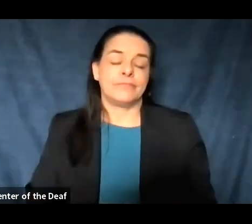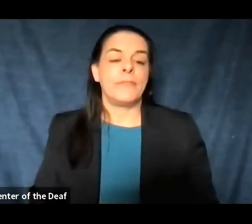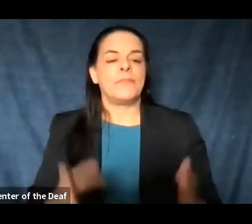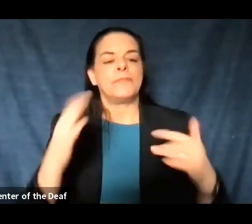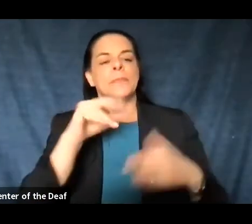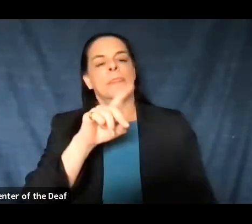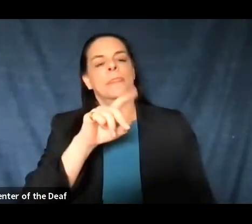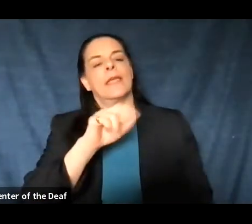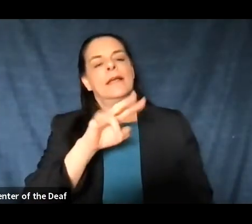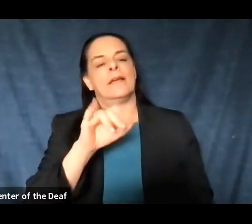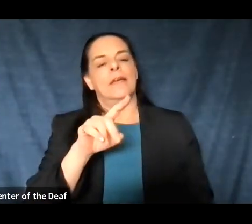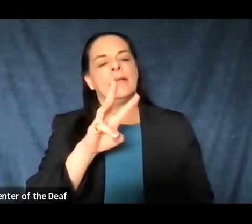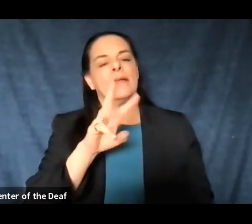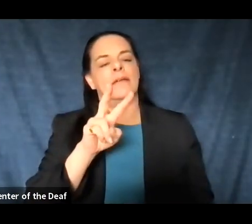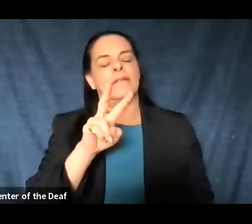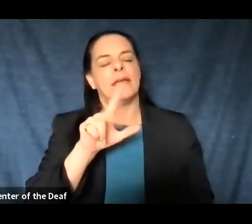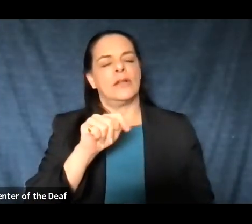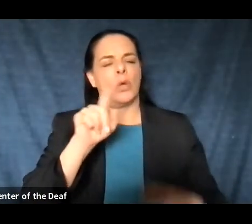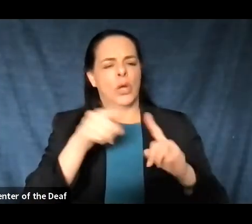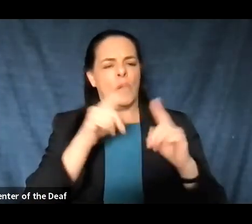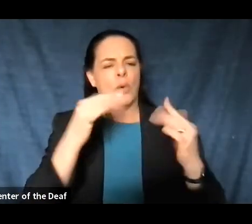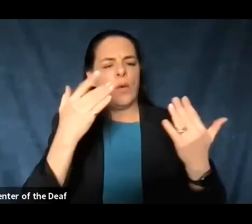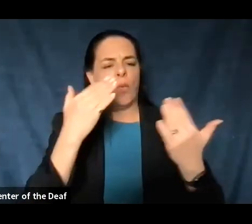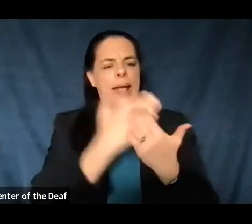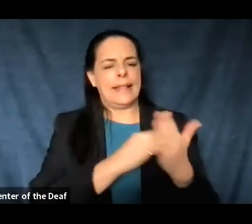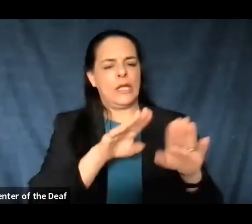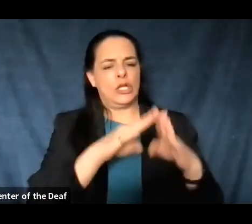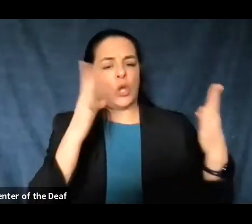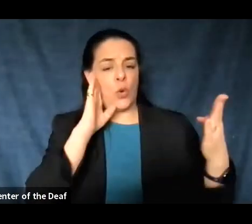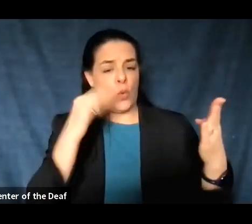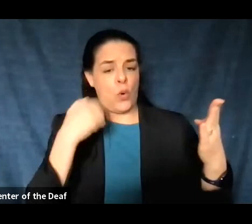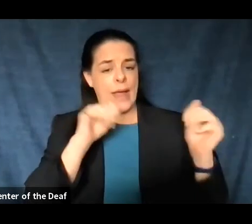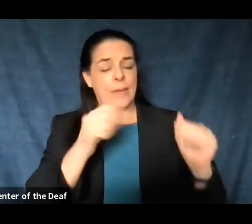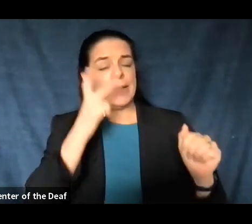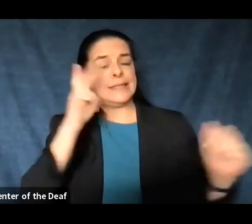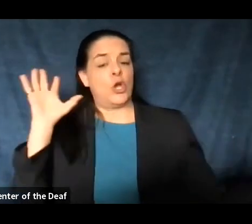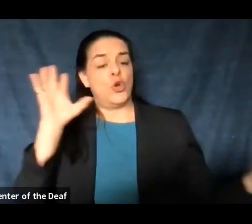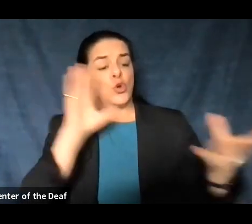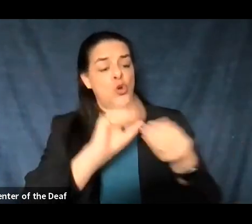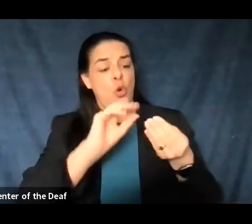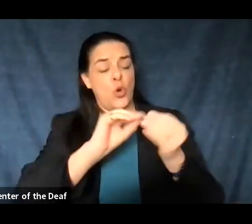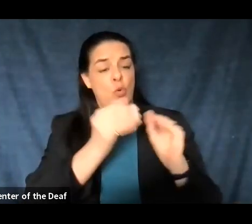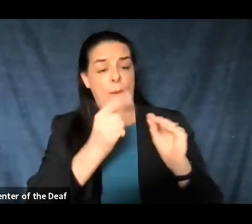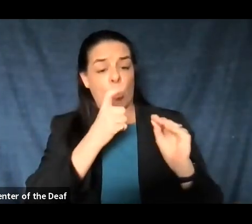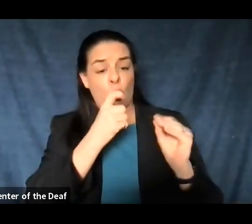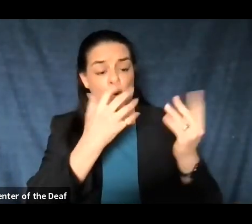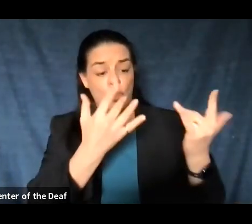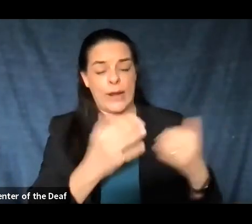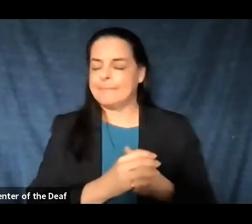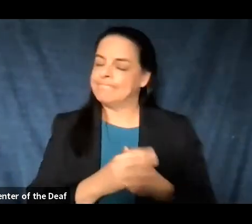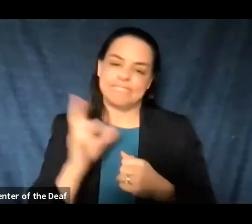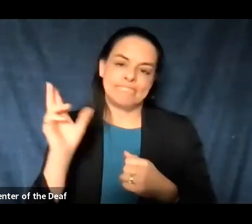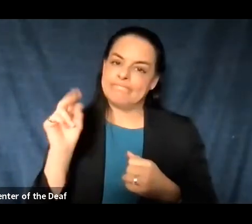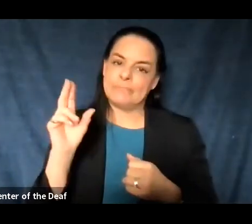with WVLT, when the wait list opens, will we be able to see the total number that are waiting? No, sir.